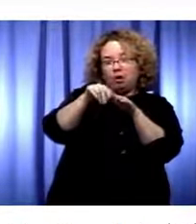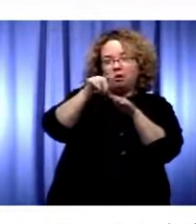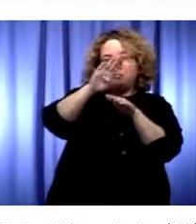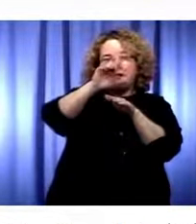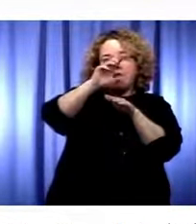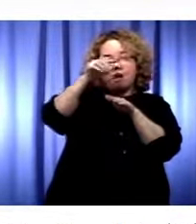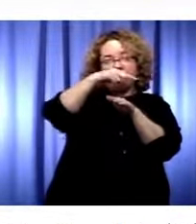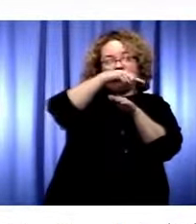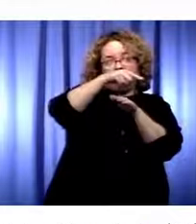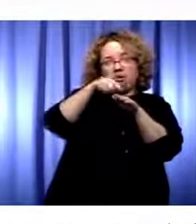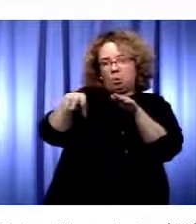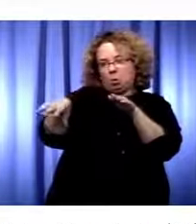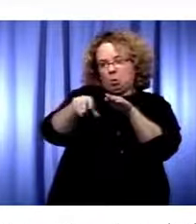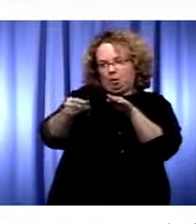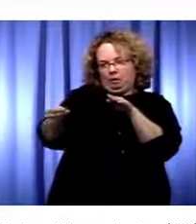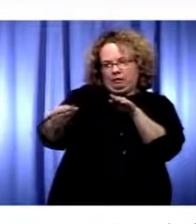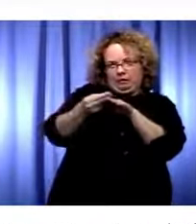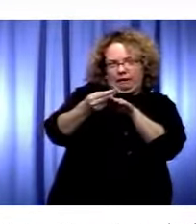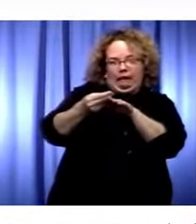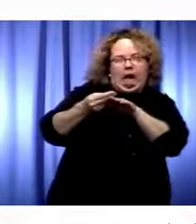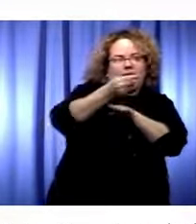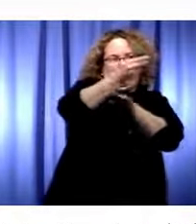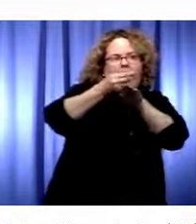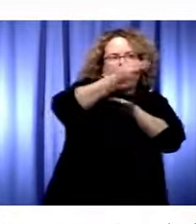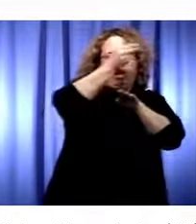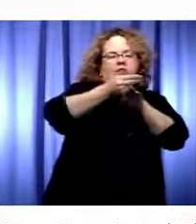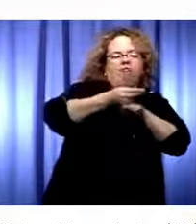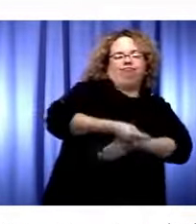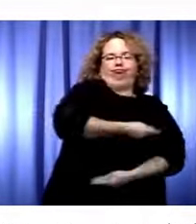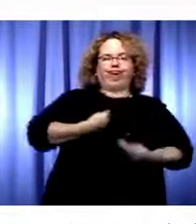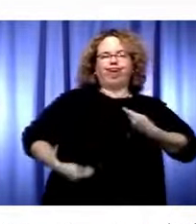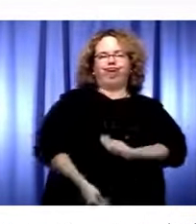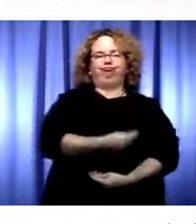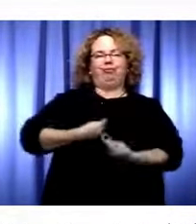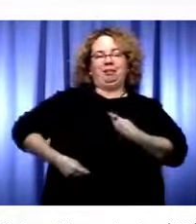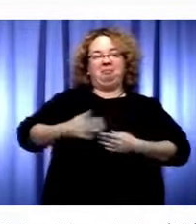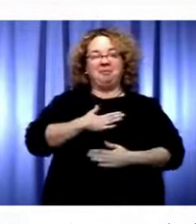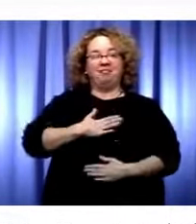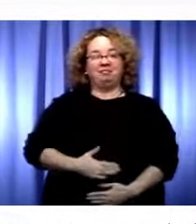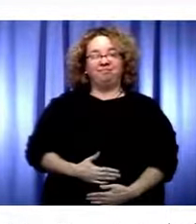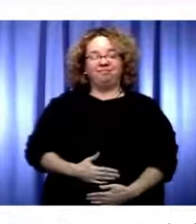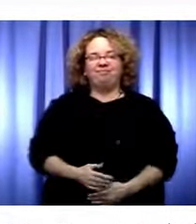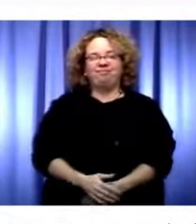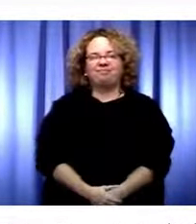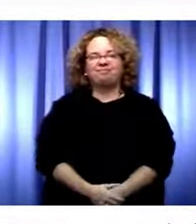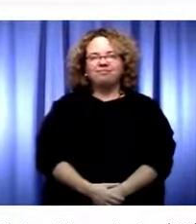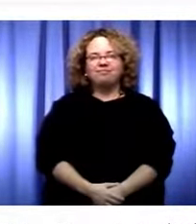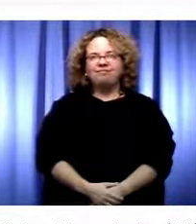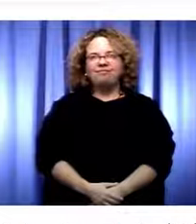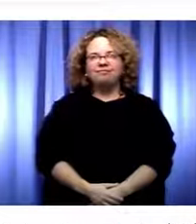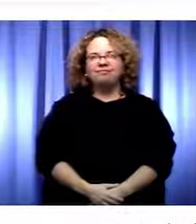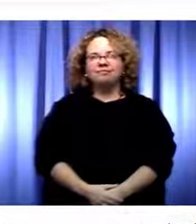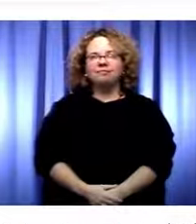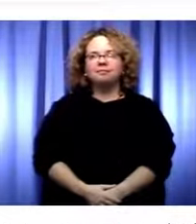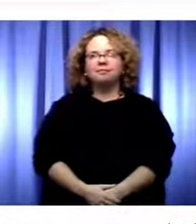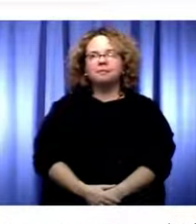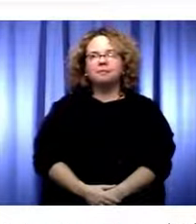will move along things such as minerals, fats, proteins, and water through the